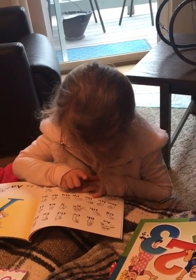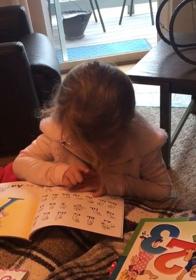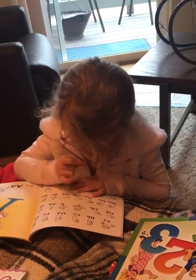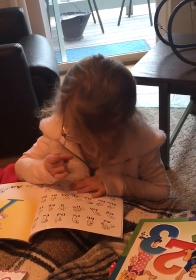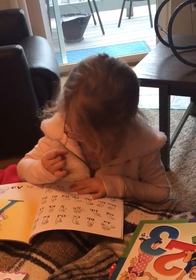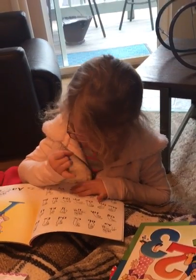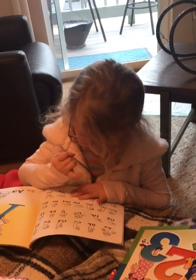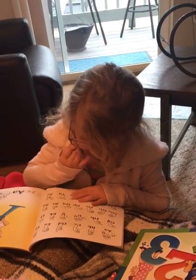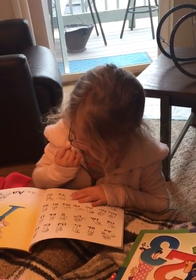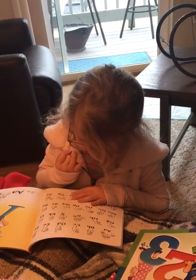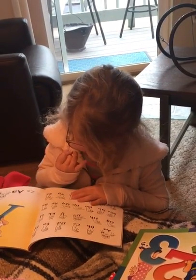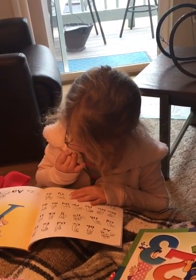H, I,